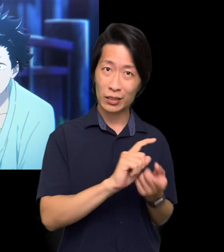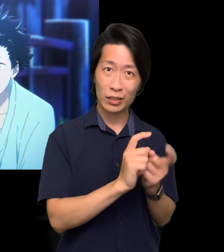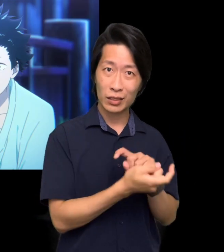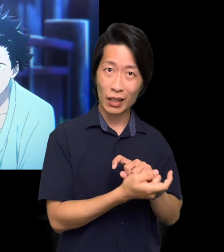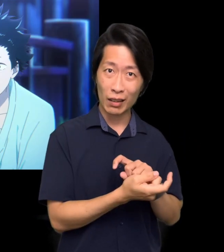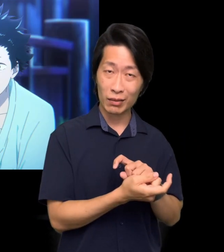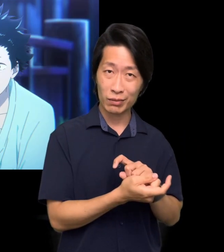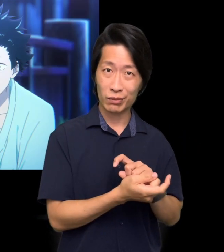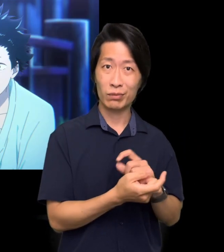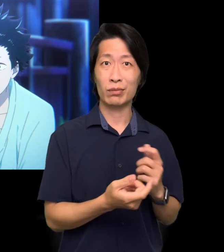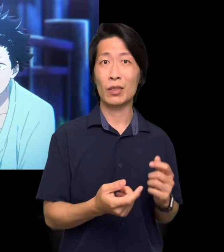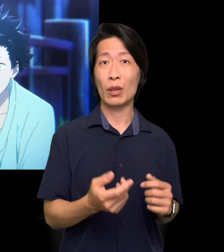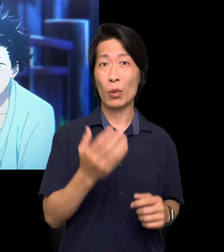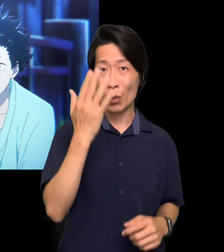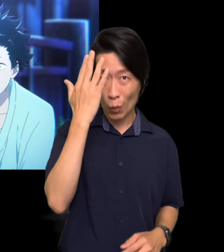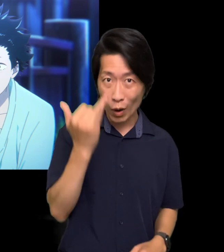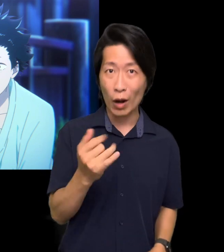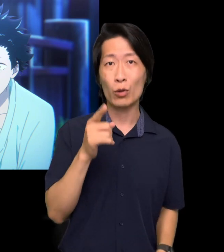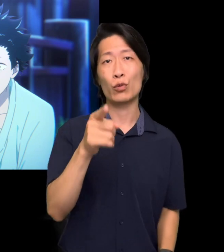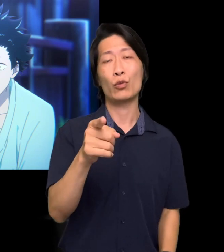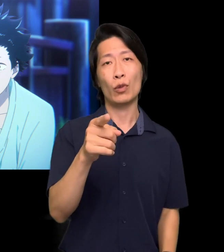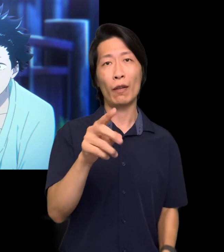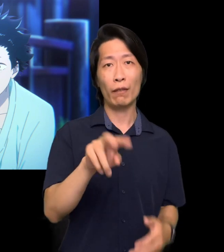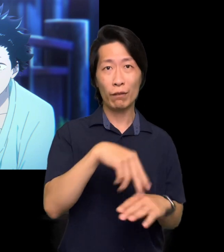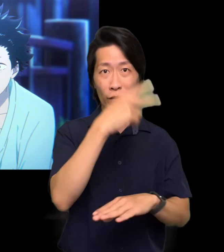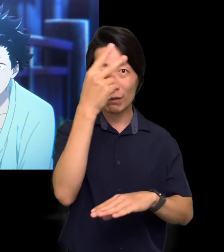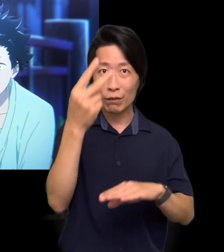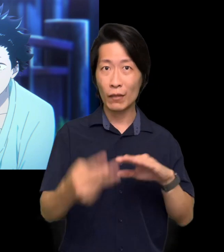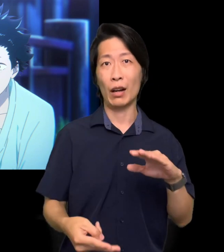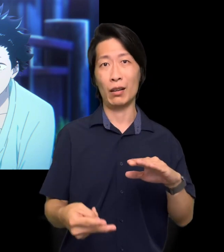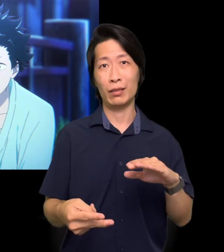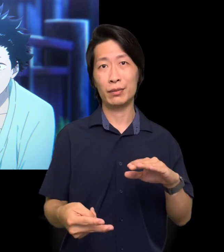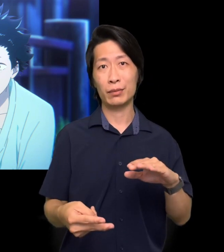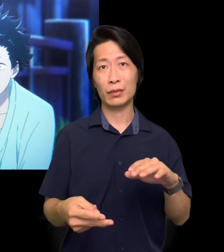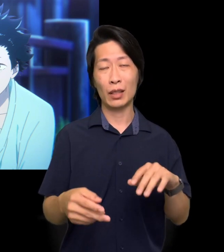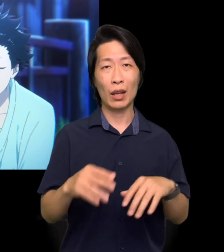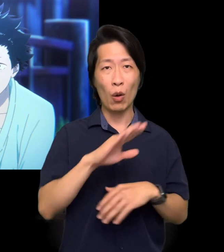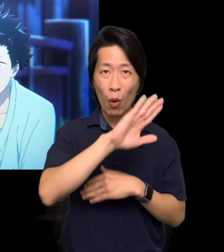I didn't change, and that's why you fell.